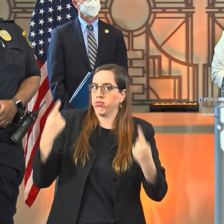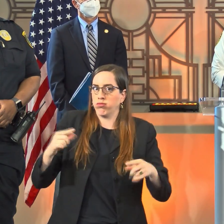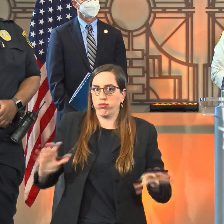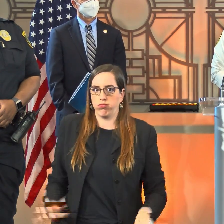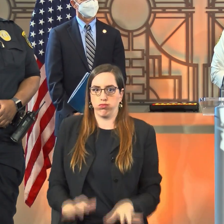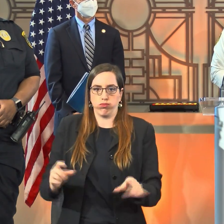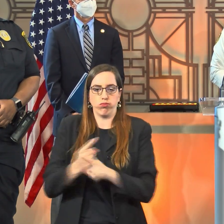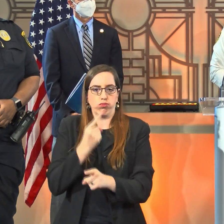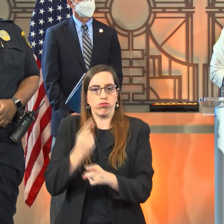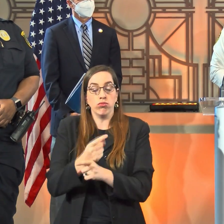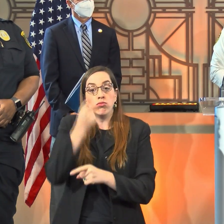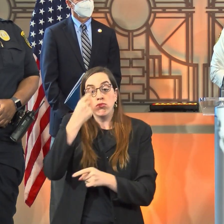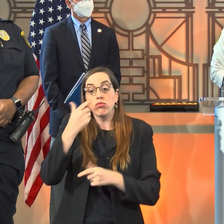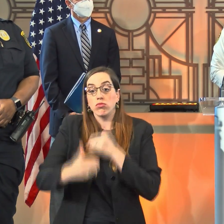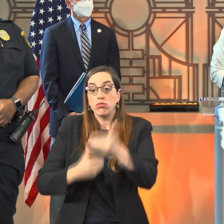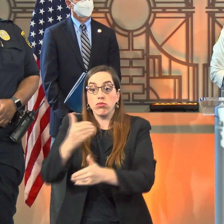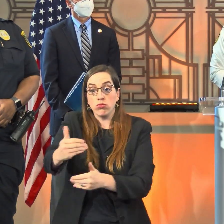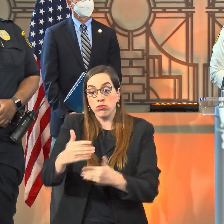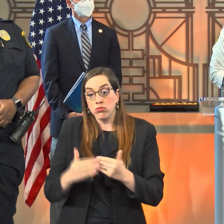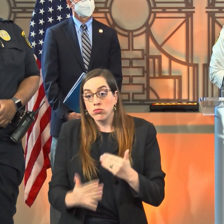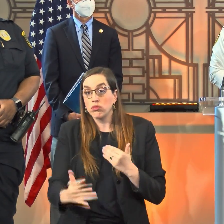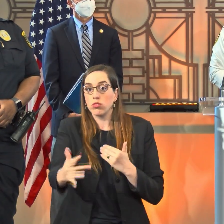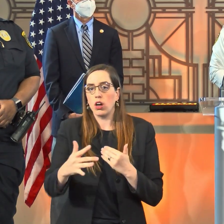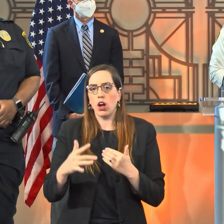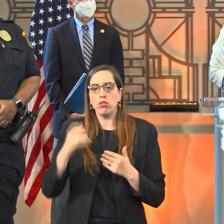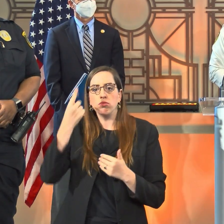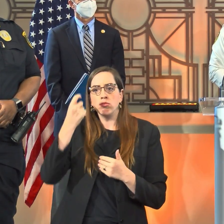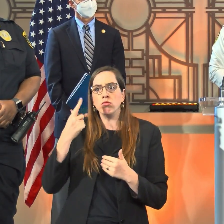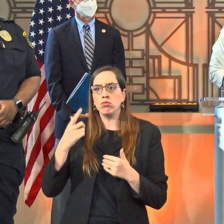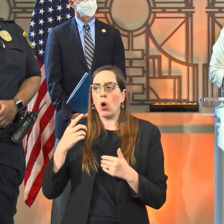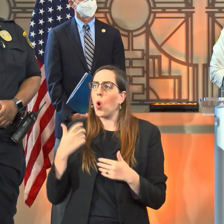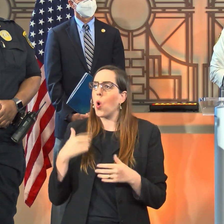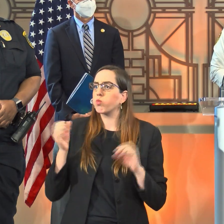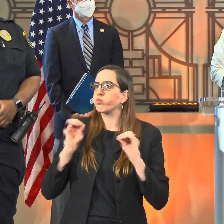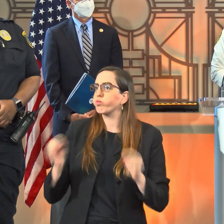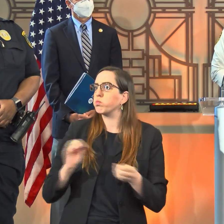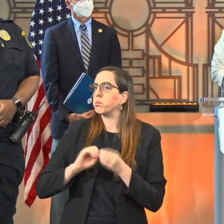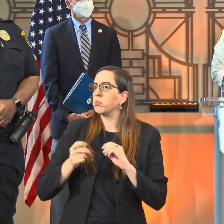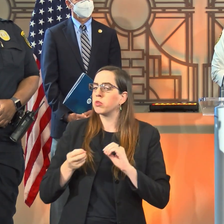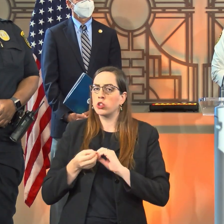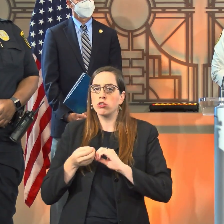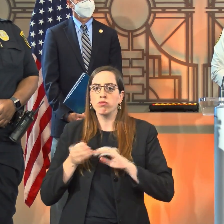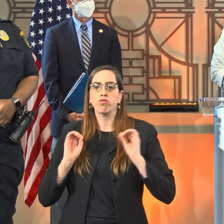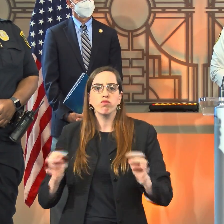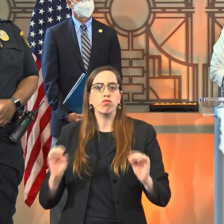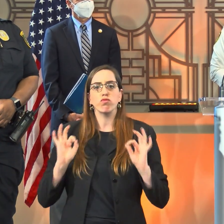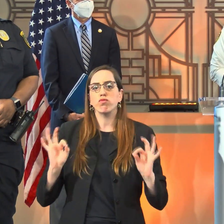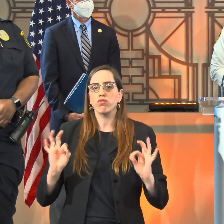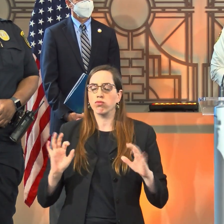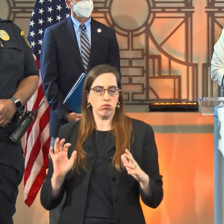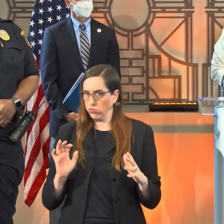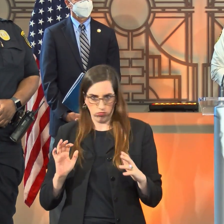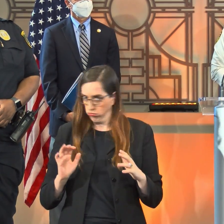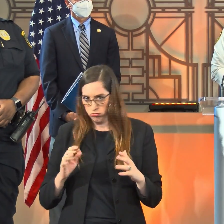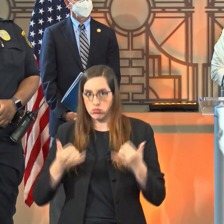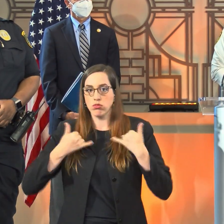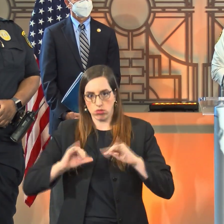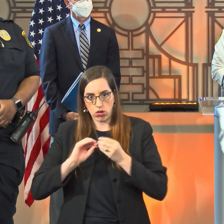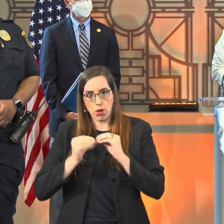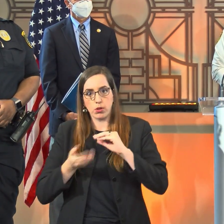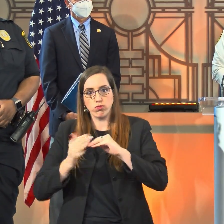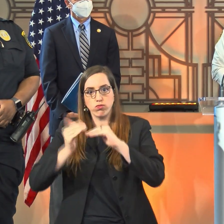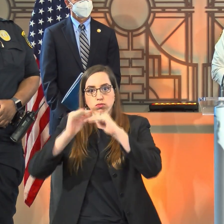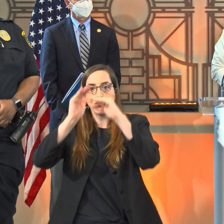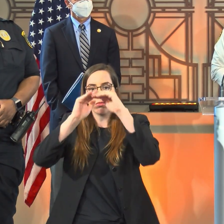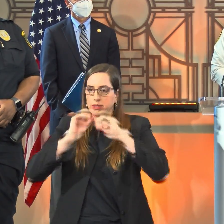because the number isn't zero, the virus is still in the community and it is still being spread, because if it wasn't spreading, then the